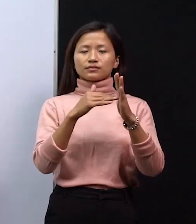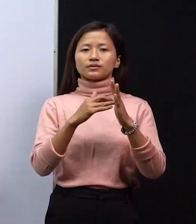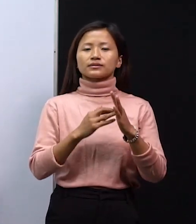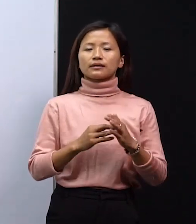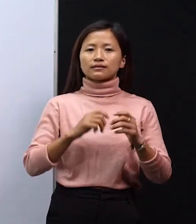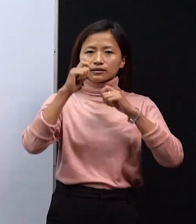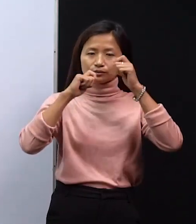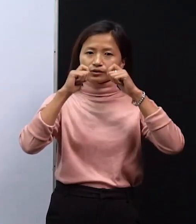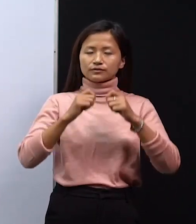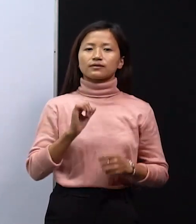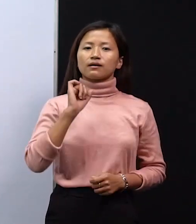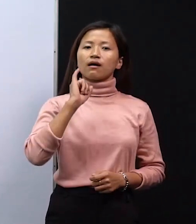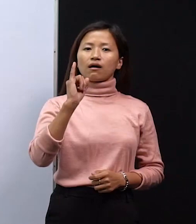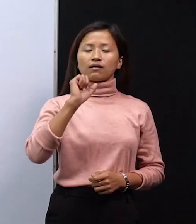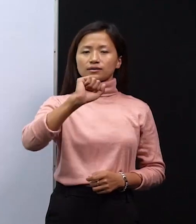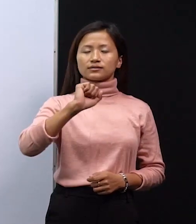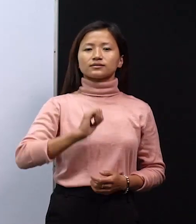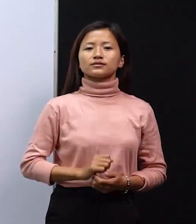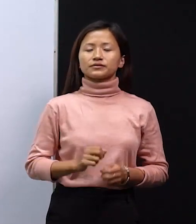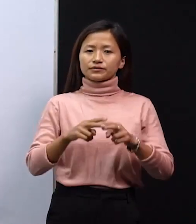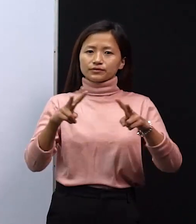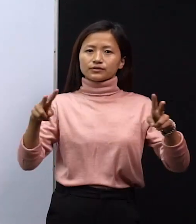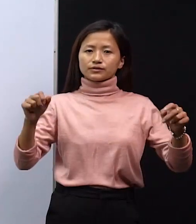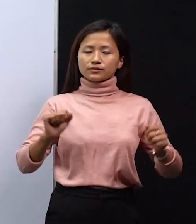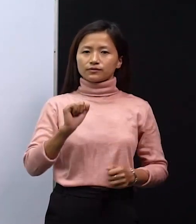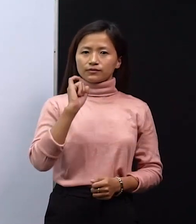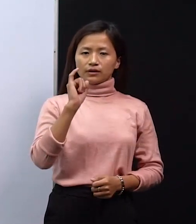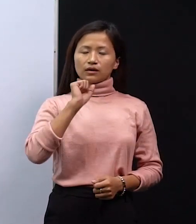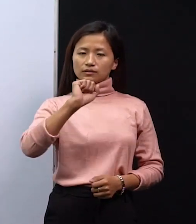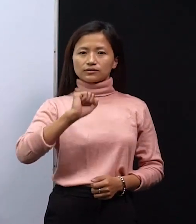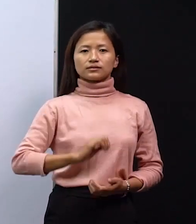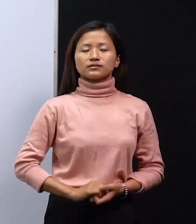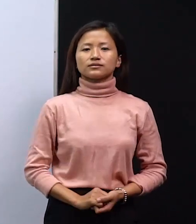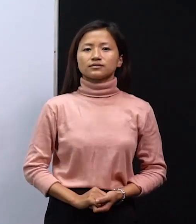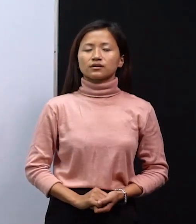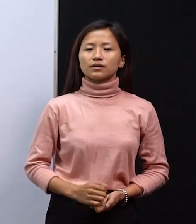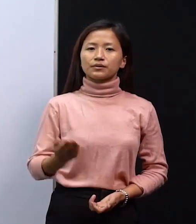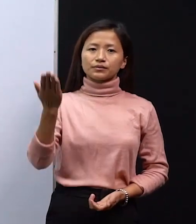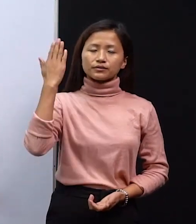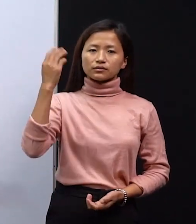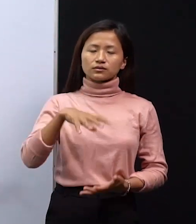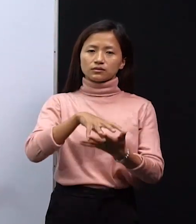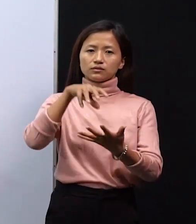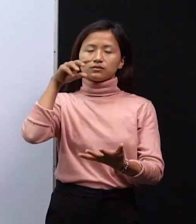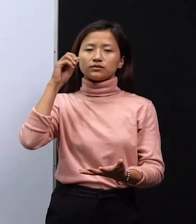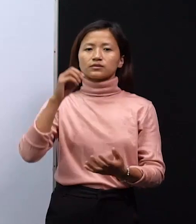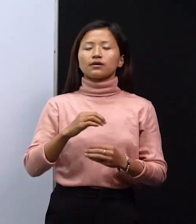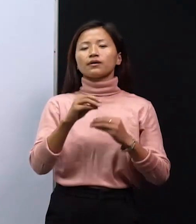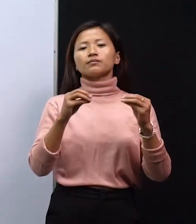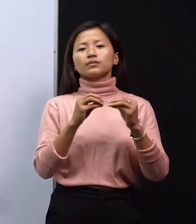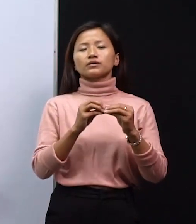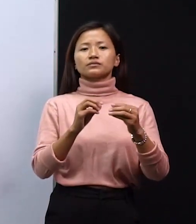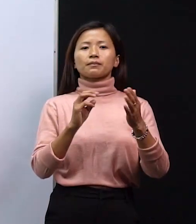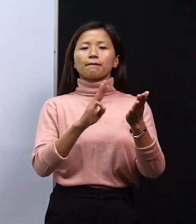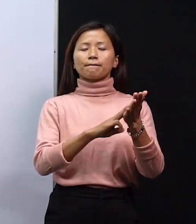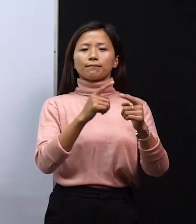Here today we will be learning about different types of identities. Alright. In the previous classes we have learned about